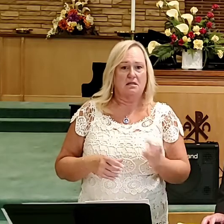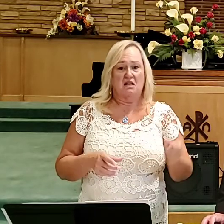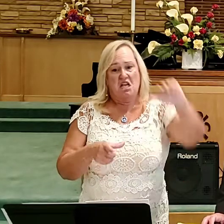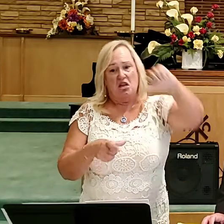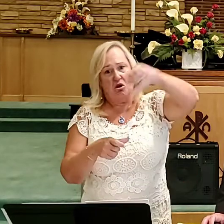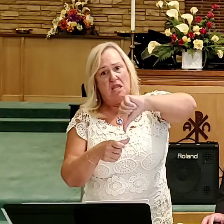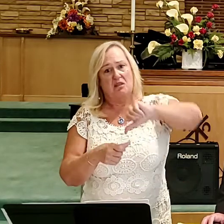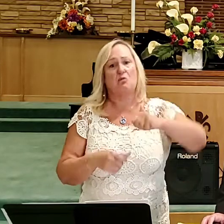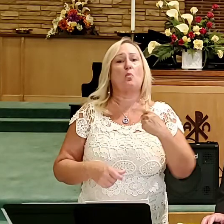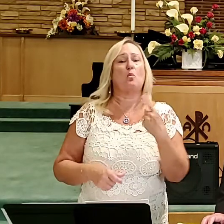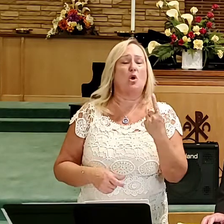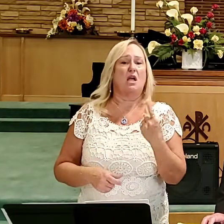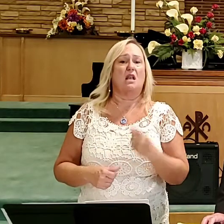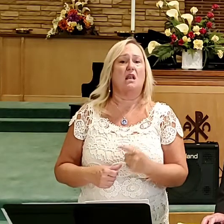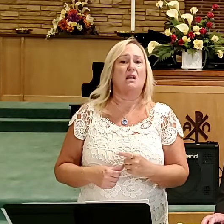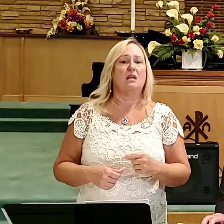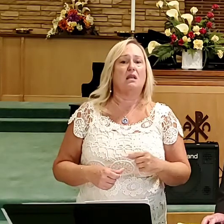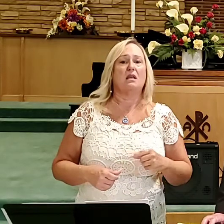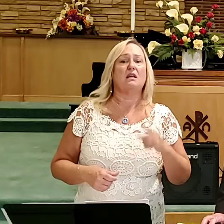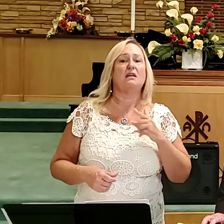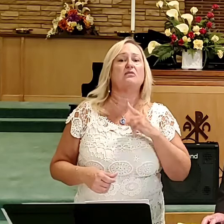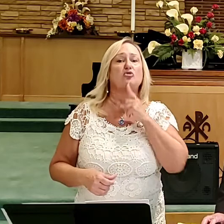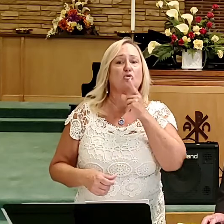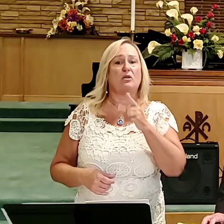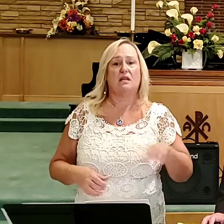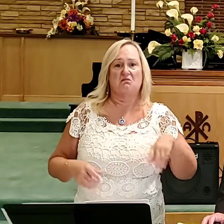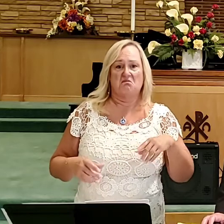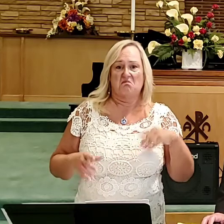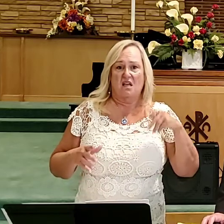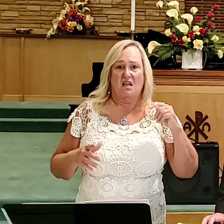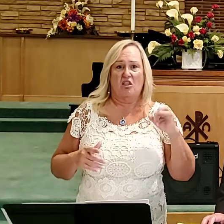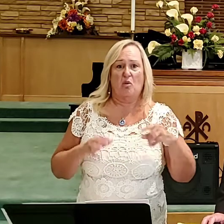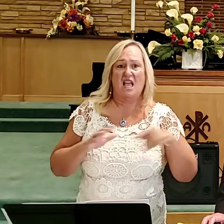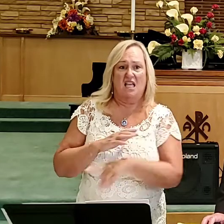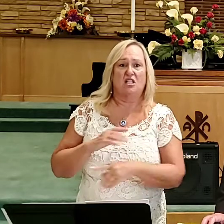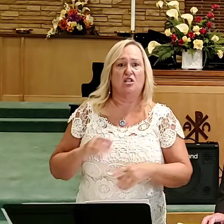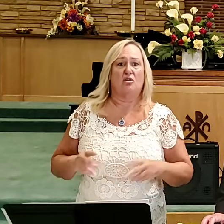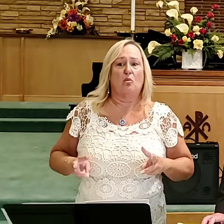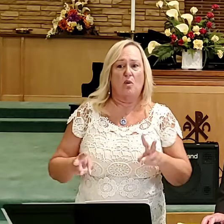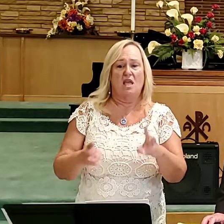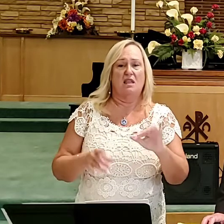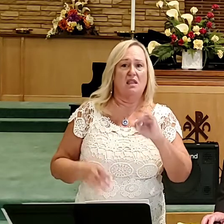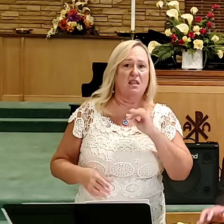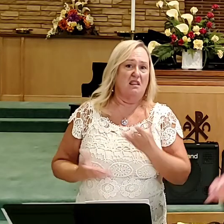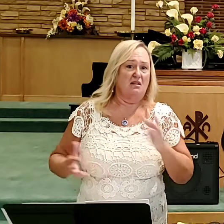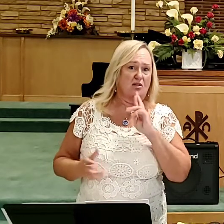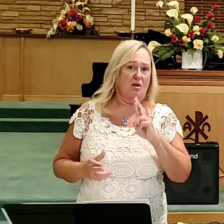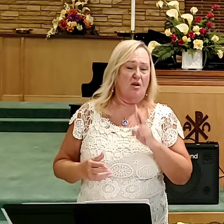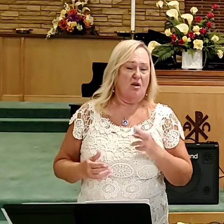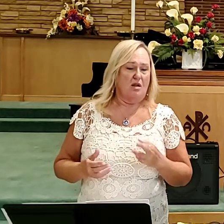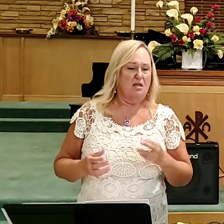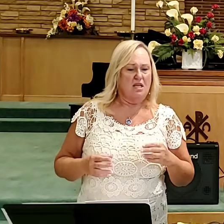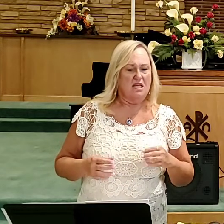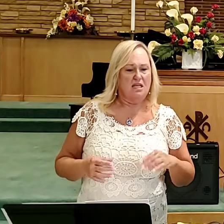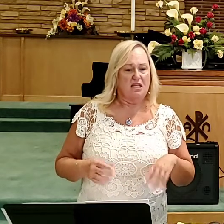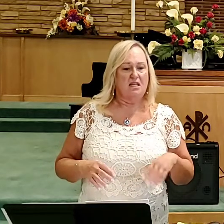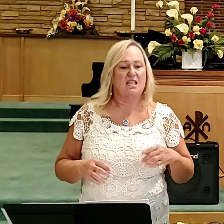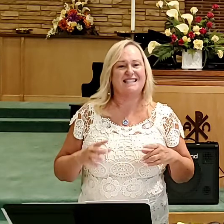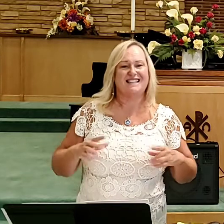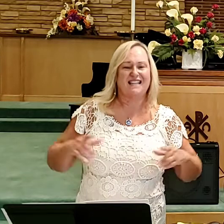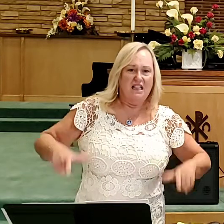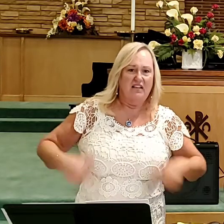One, is obviously a threat to the status quo. His mere existence